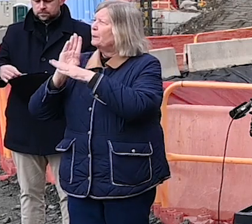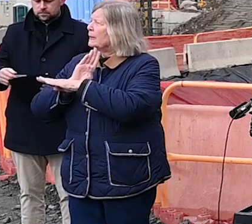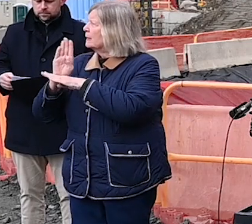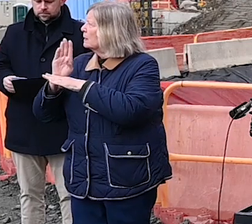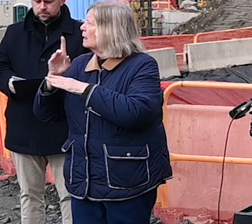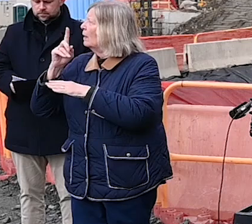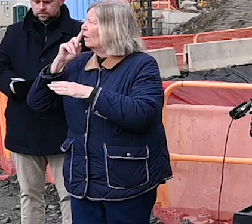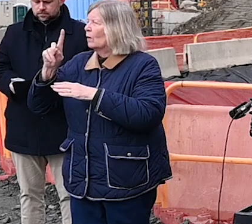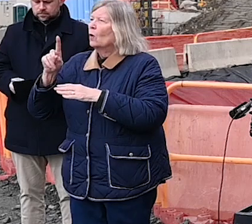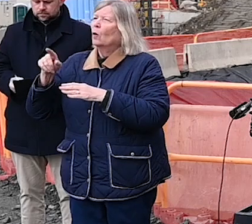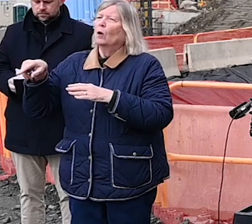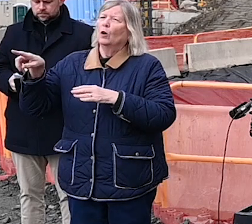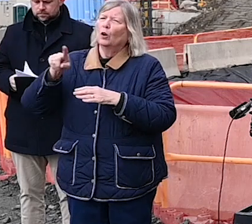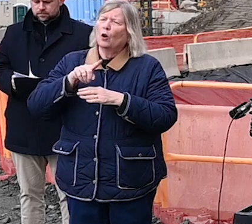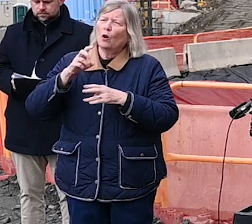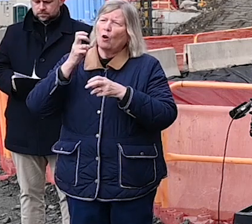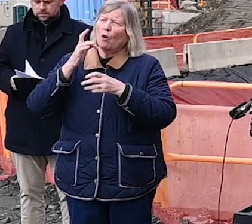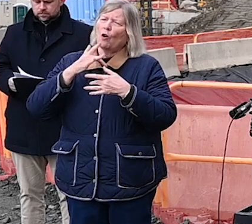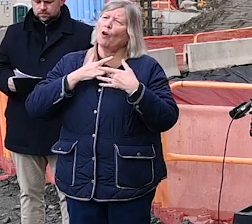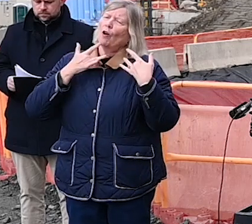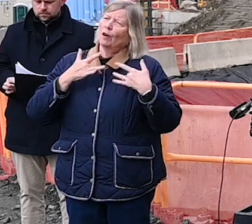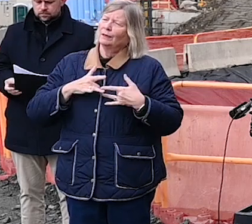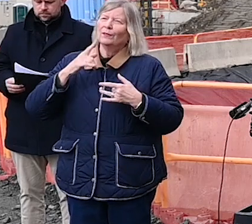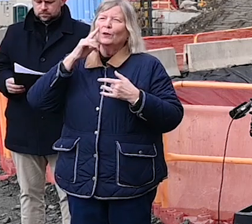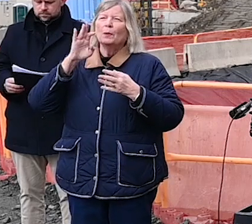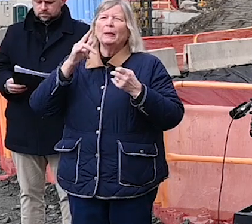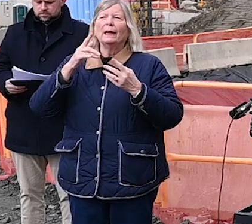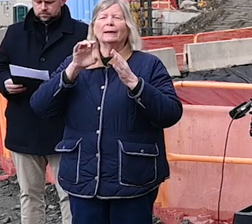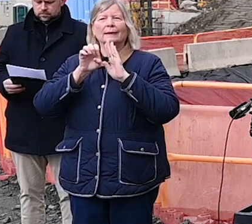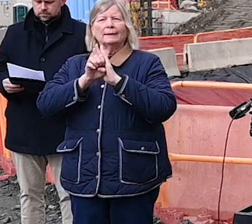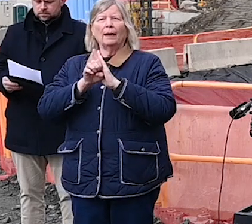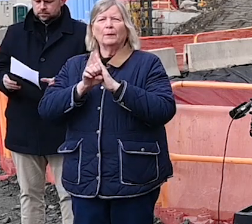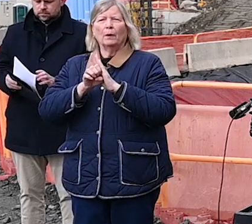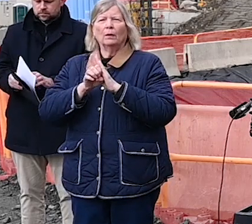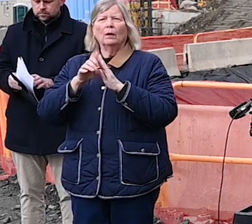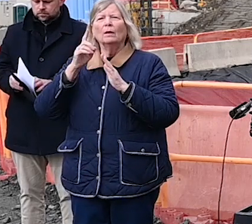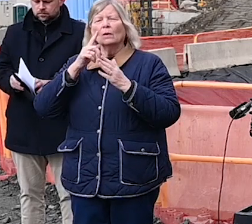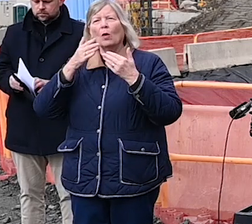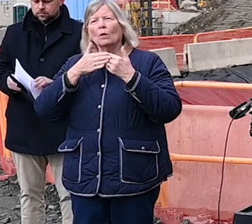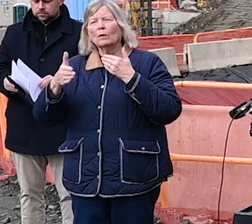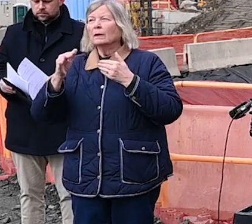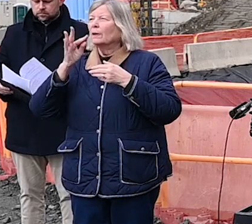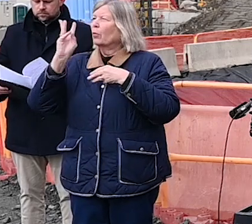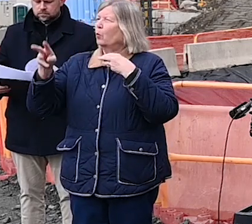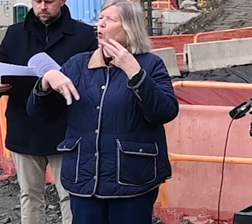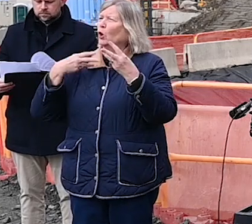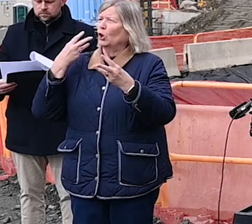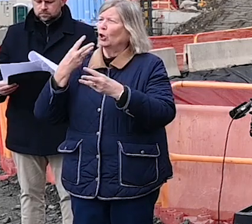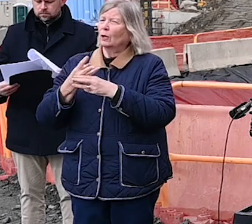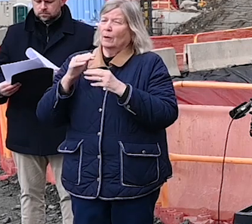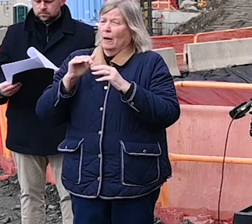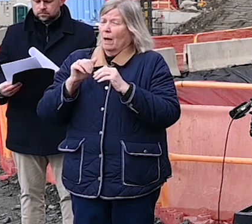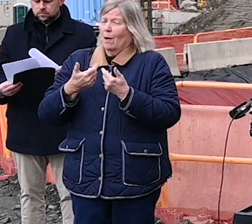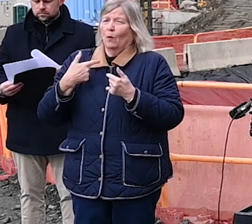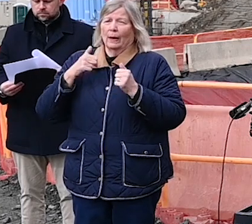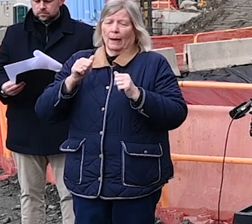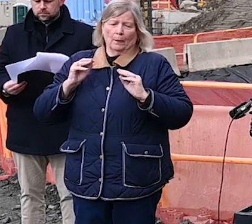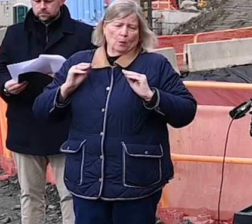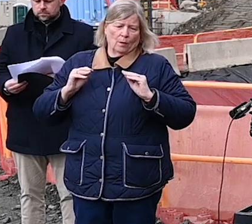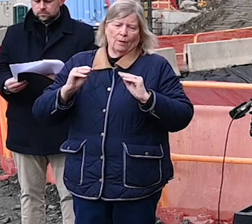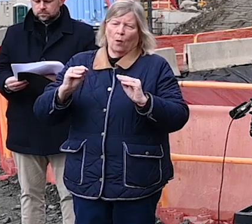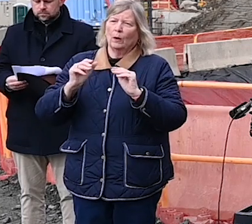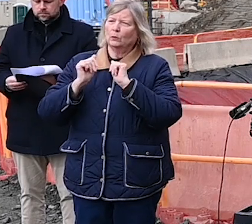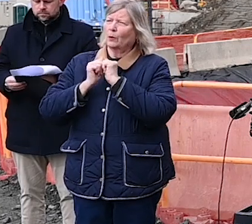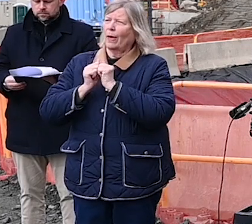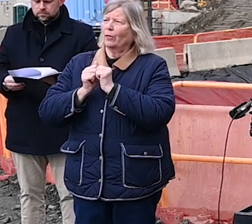your resilience, for your heart, for being an example for the rest of the world about how we can move forward